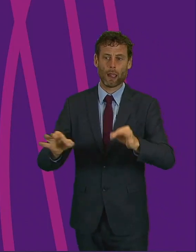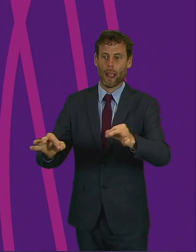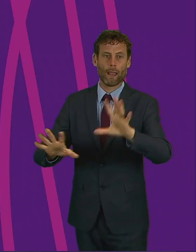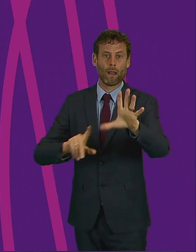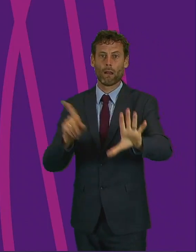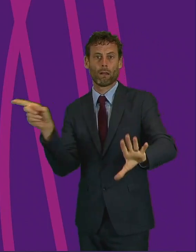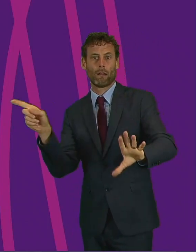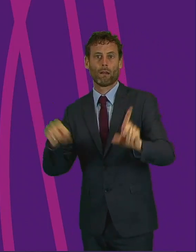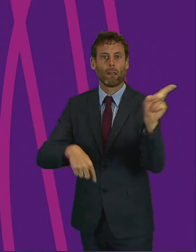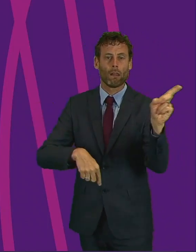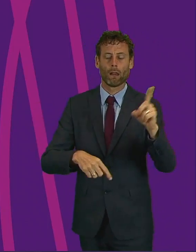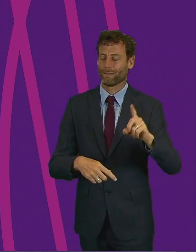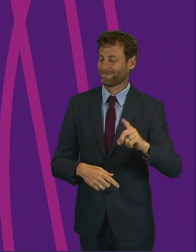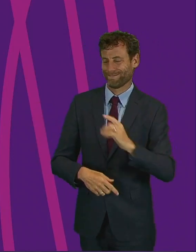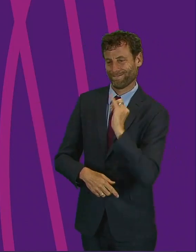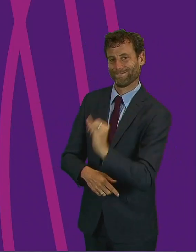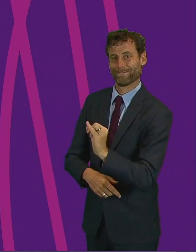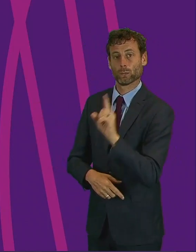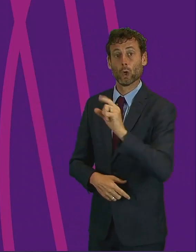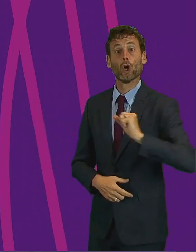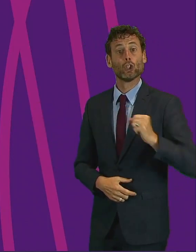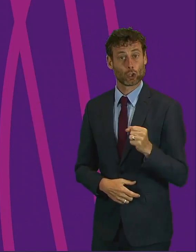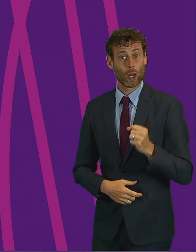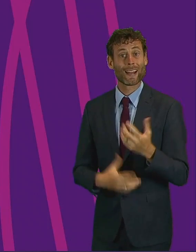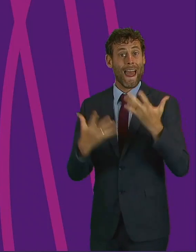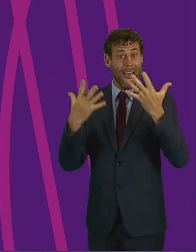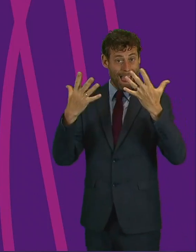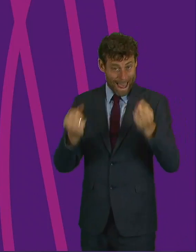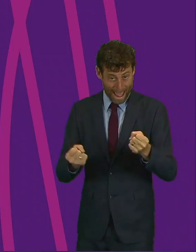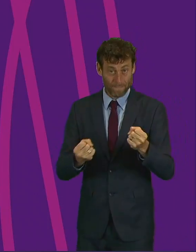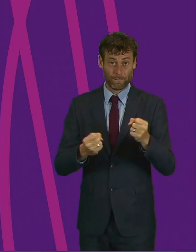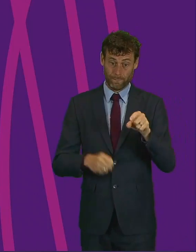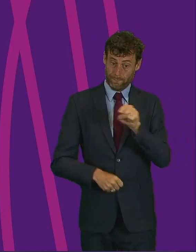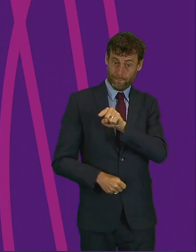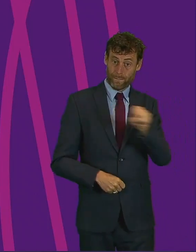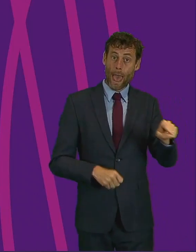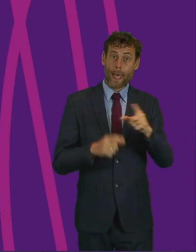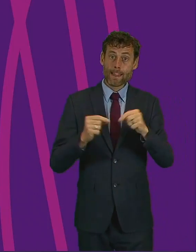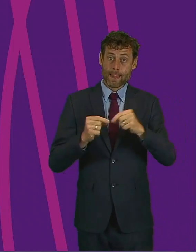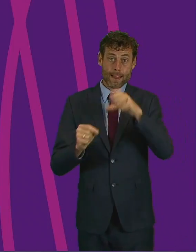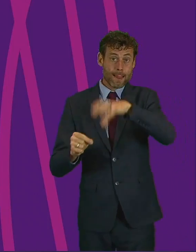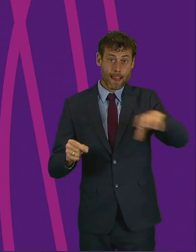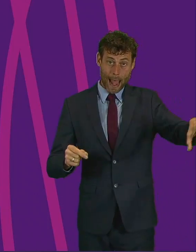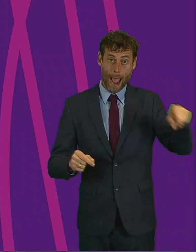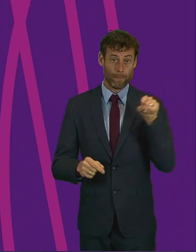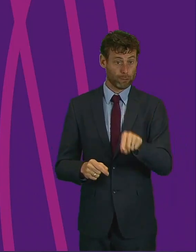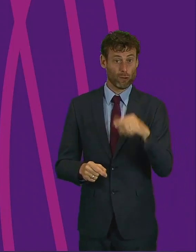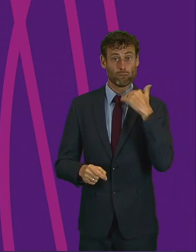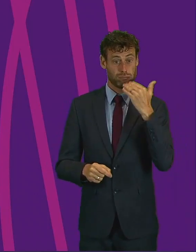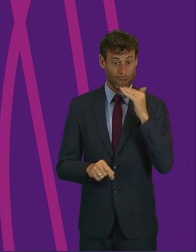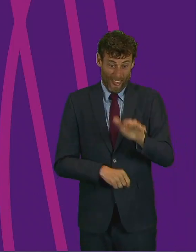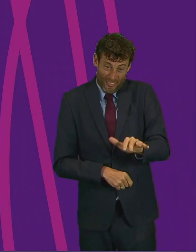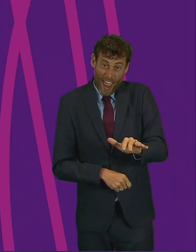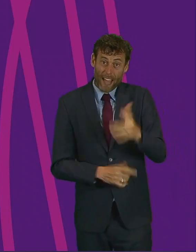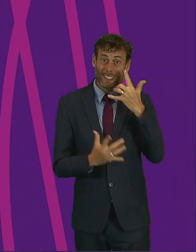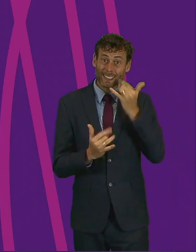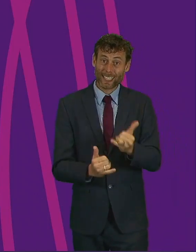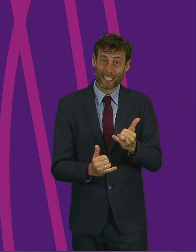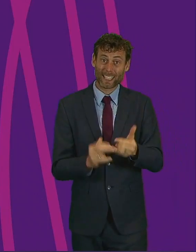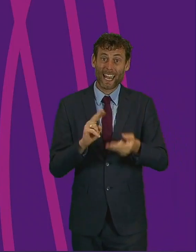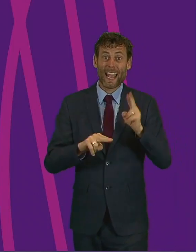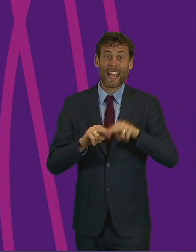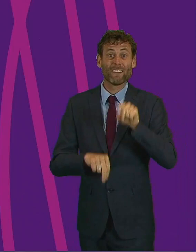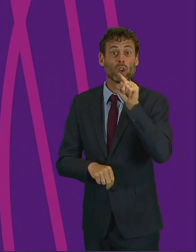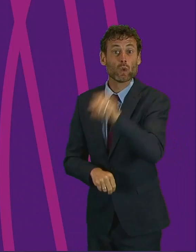this: Scotland has the capacity to test. Indeed, if you had used that capacity effectively since the end of April, you